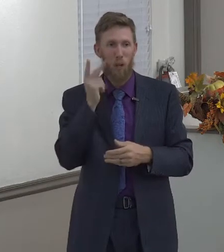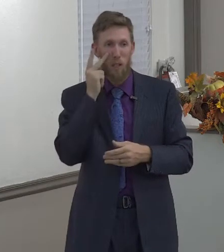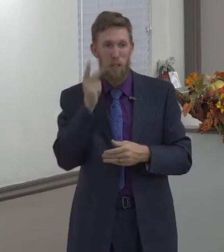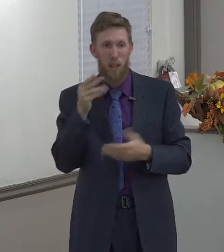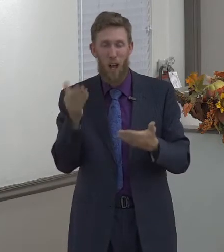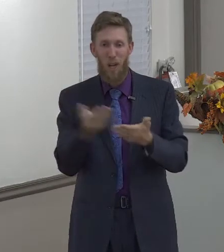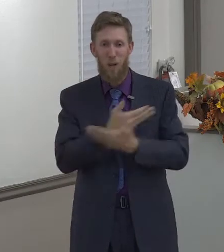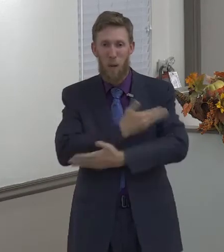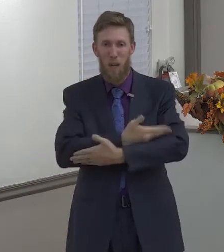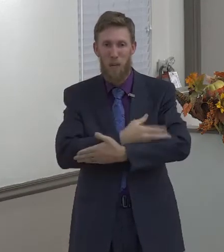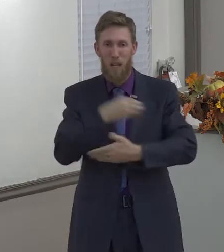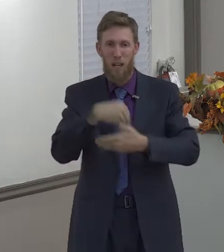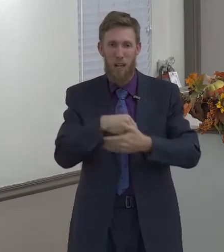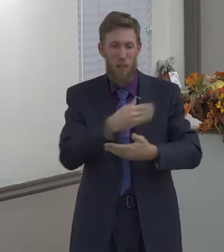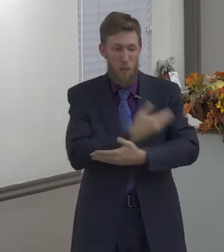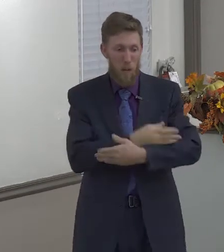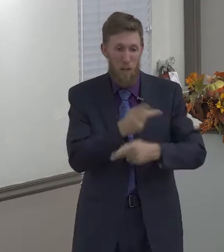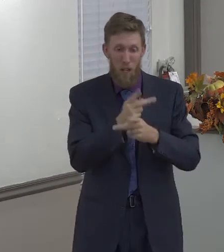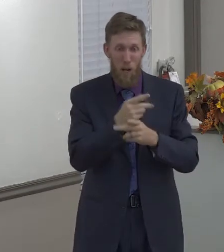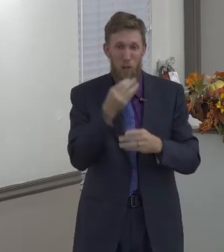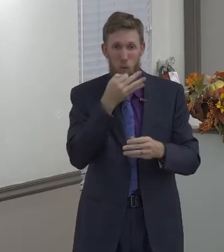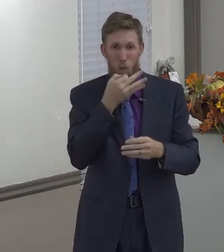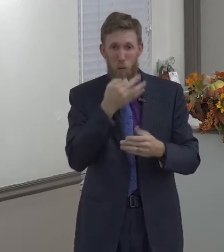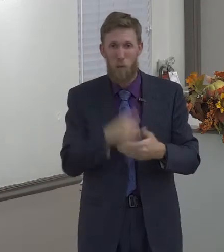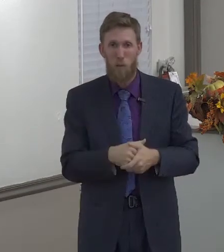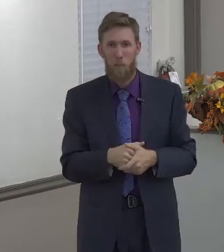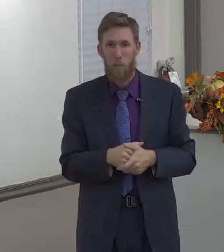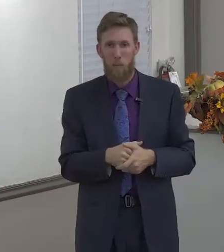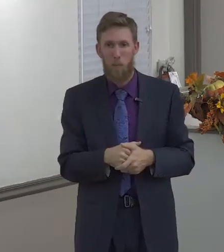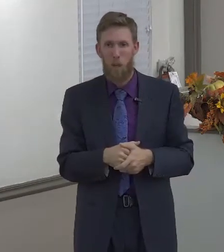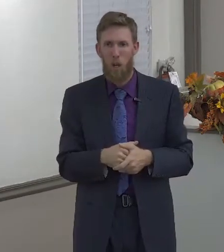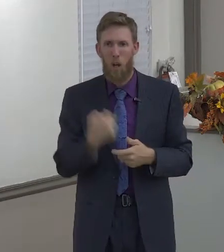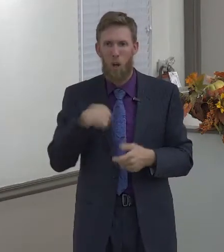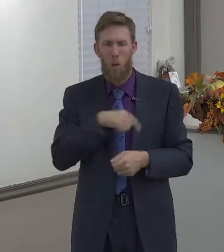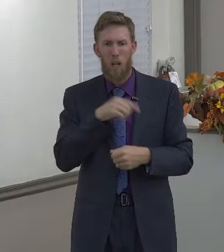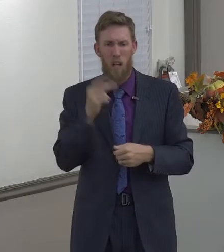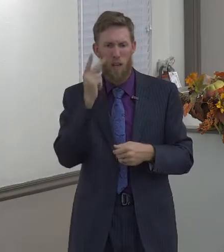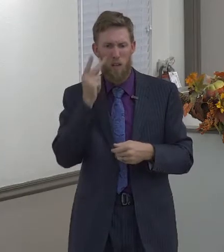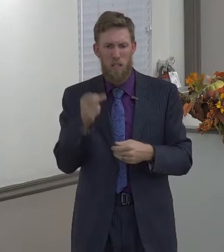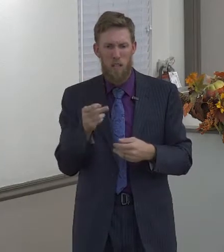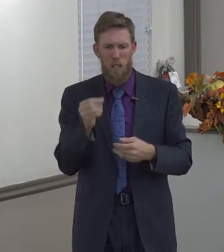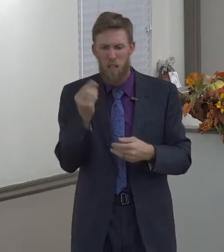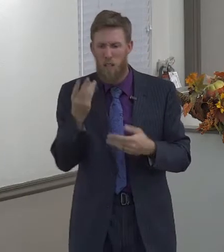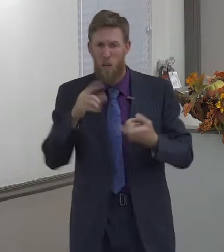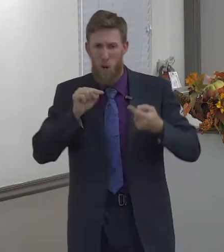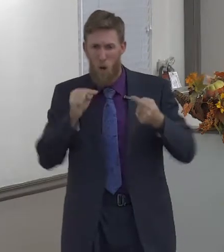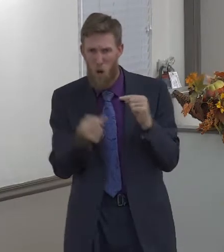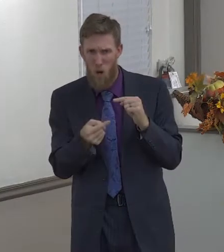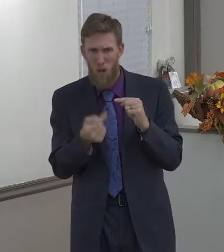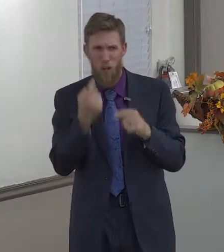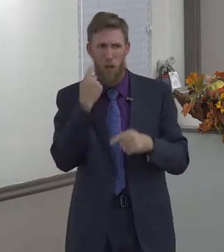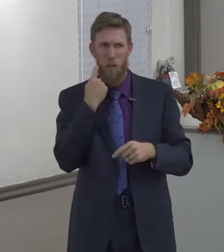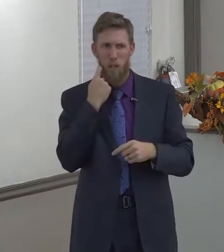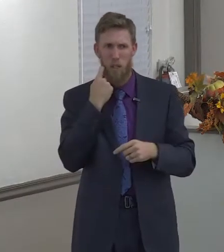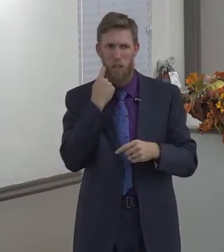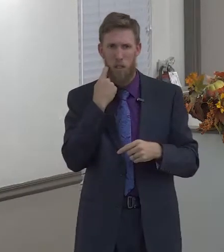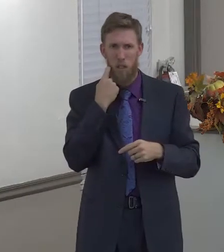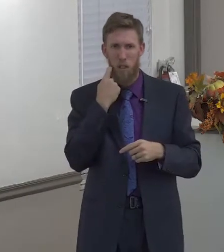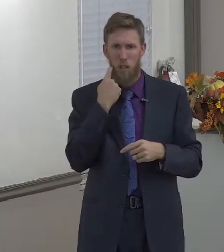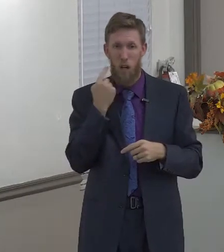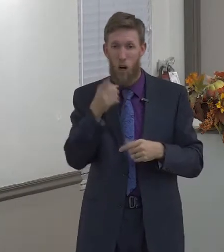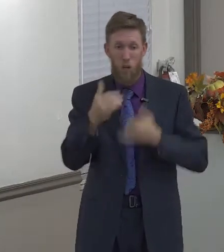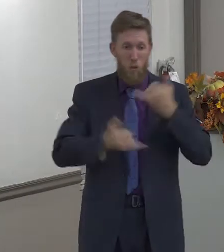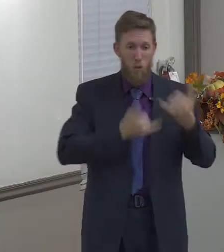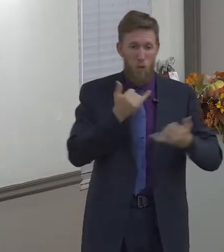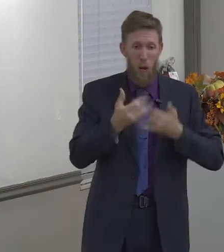Are you affected by what's going on in another person's life? If we have genuine unity,